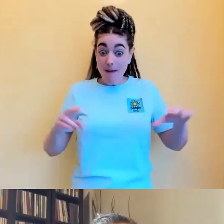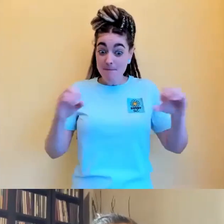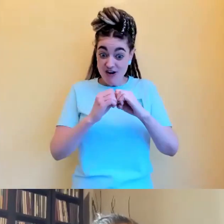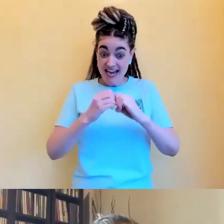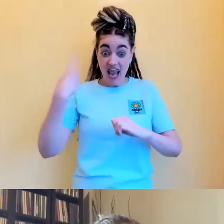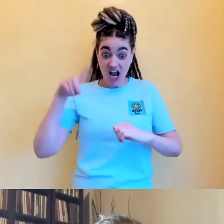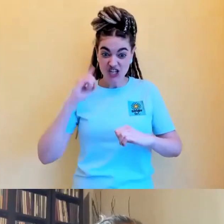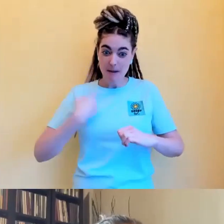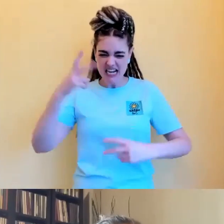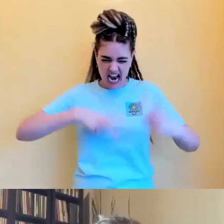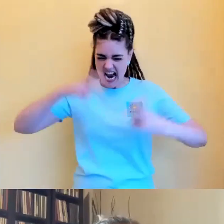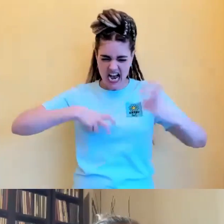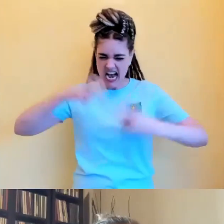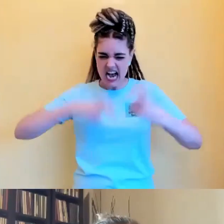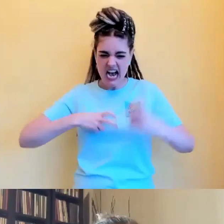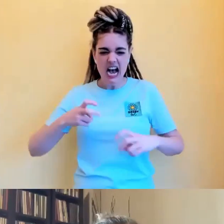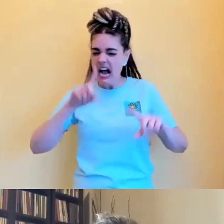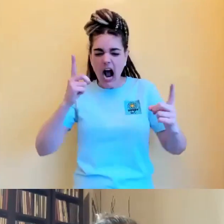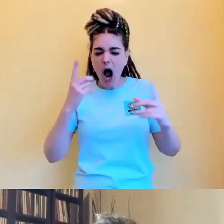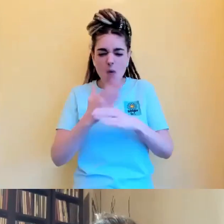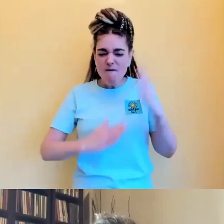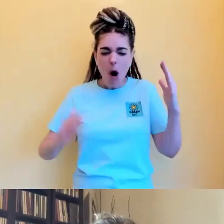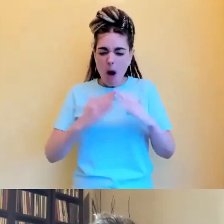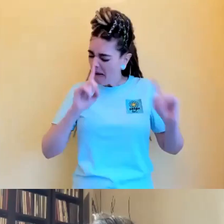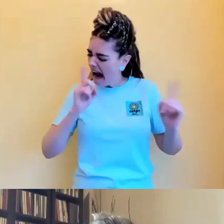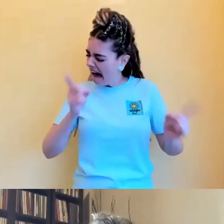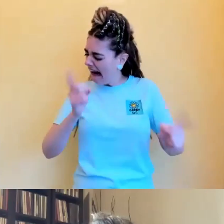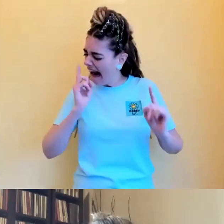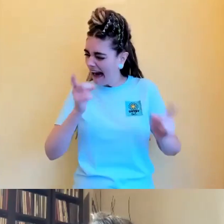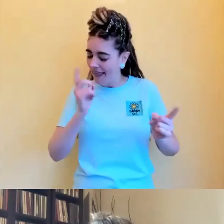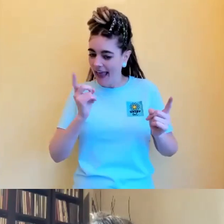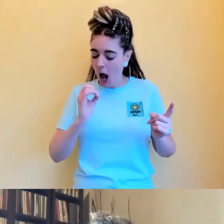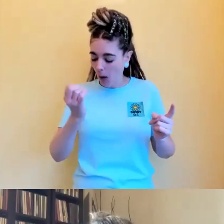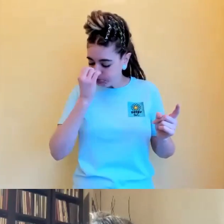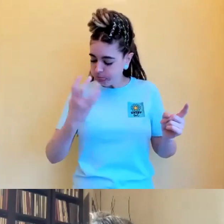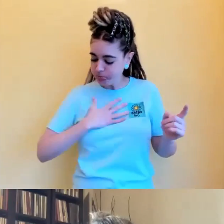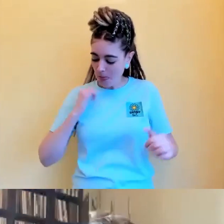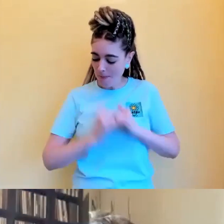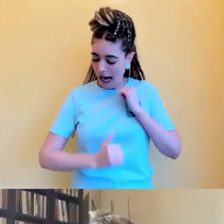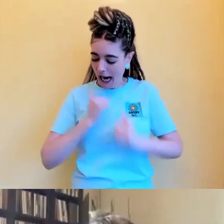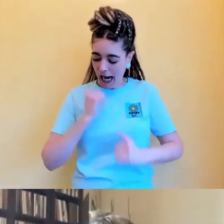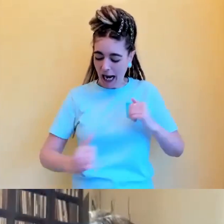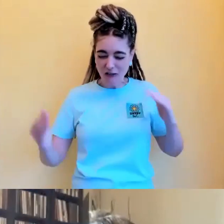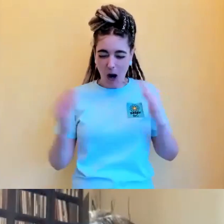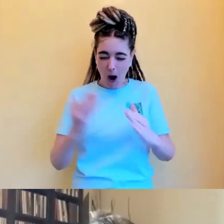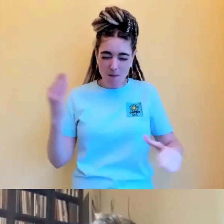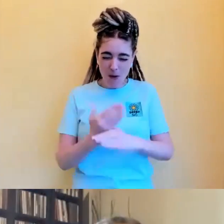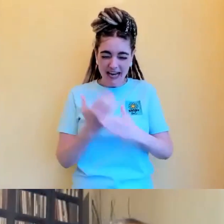argument about how we couldn't allow people to homework, to in March rolling out homeworking for about 48,000 people.